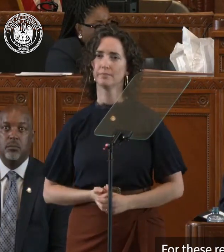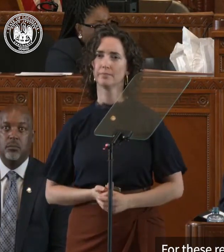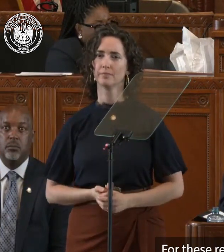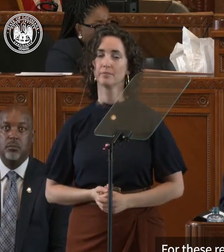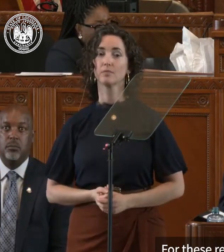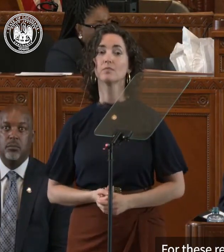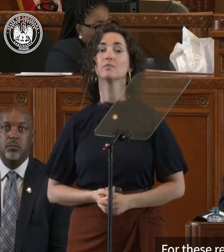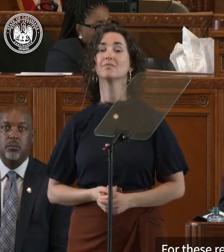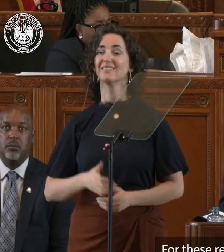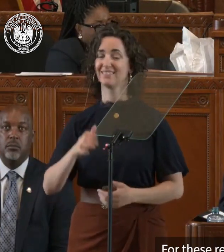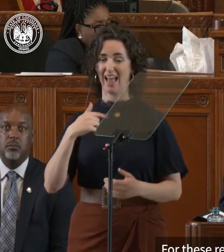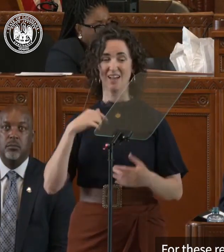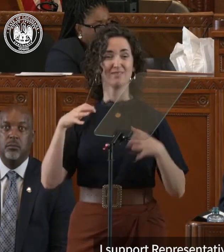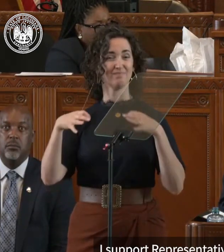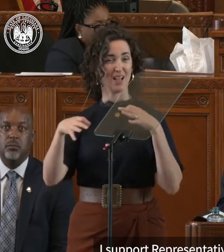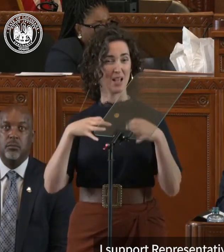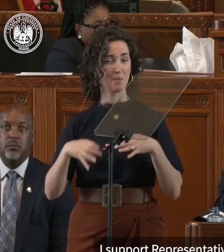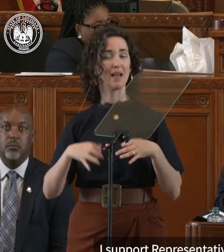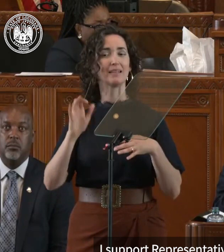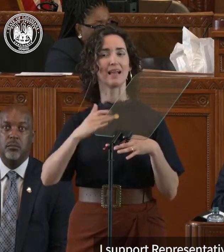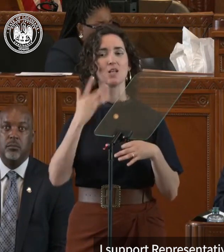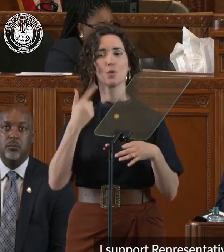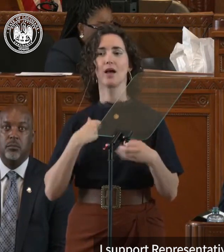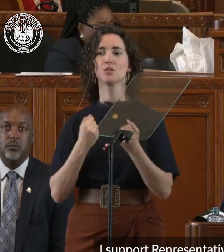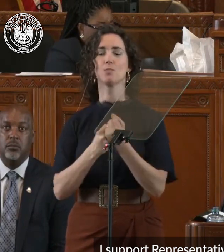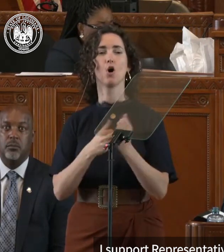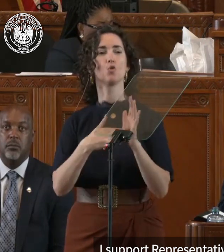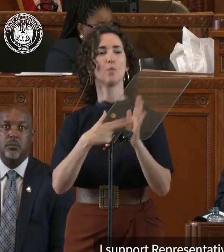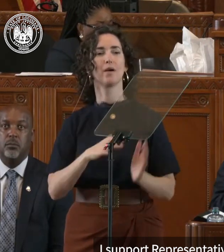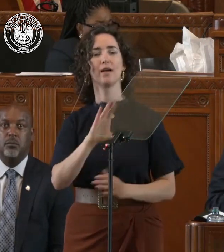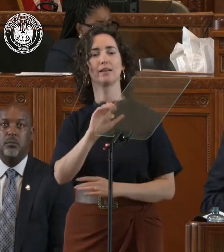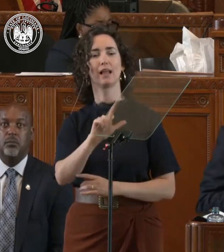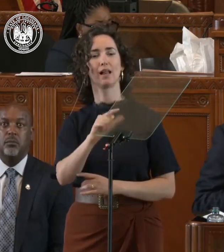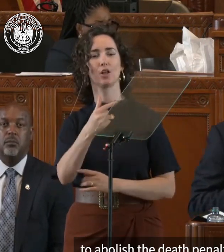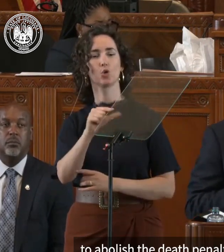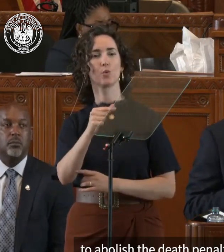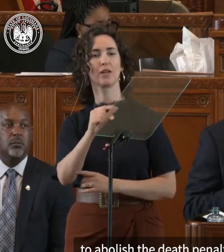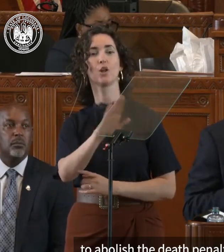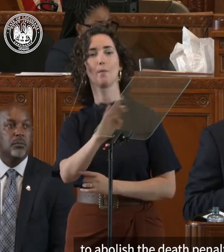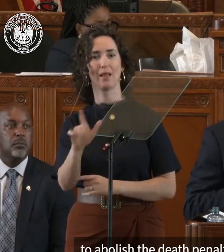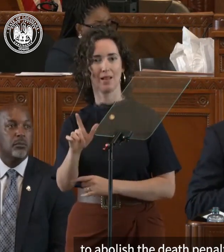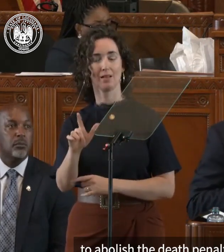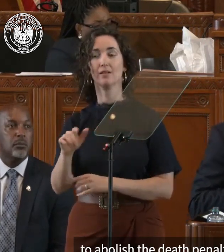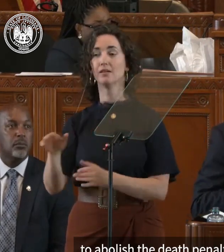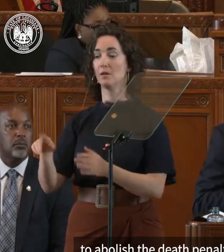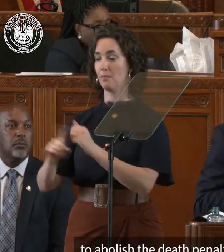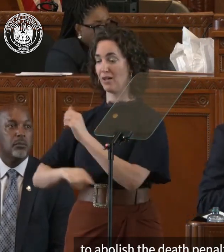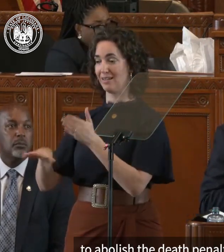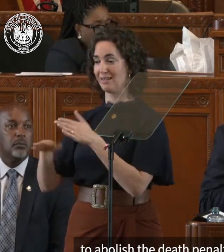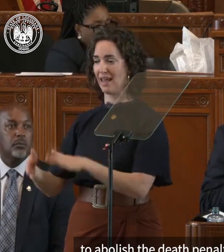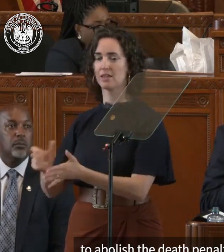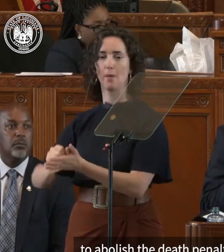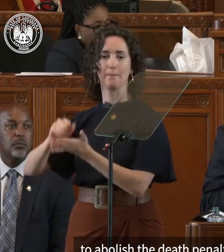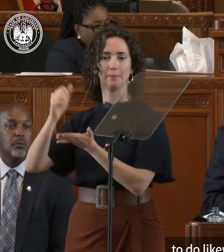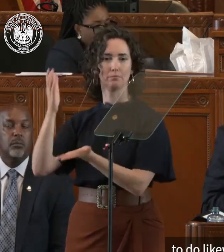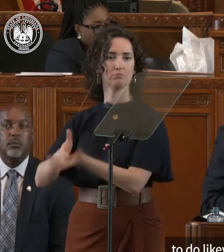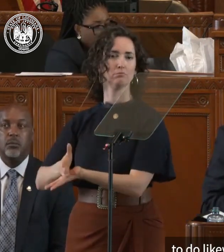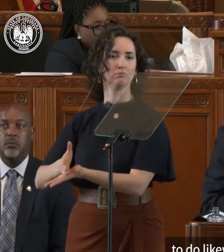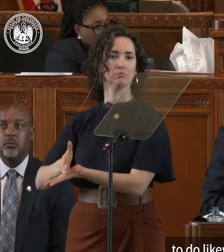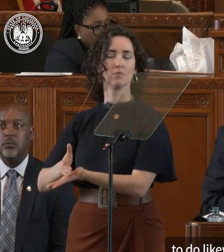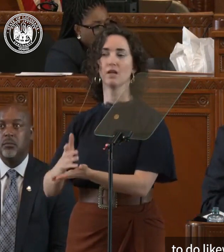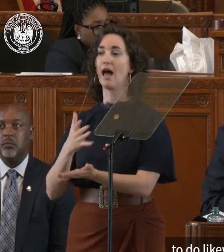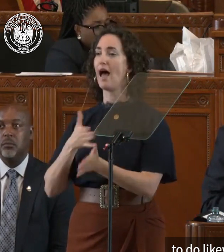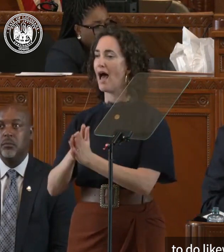For these reasons, I support Representative Kyle Green's bill to abolish the death penalty, and I'm asking you to